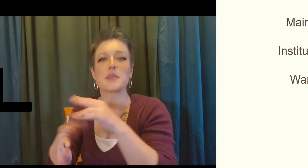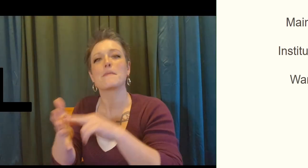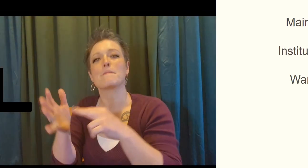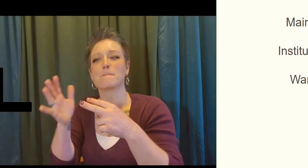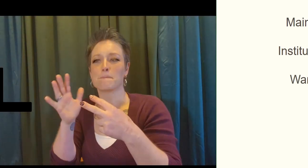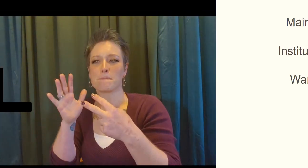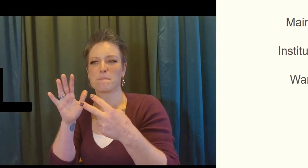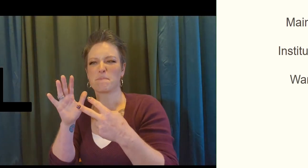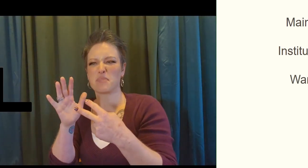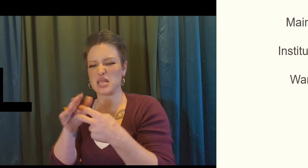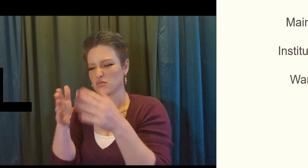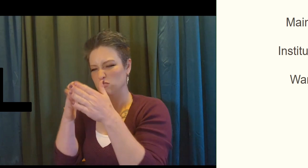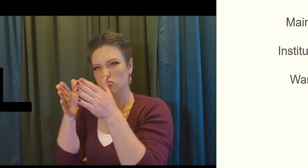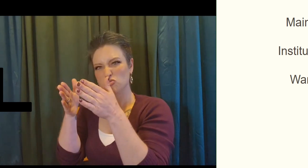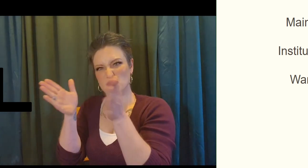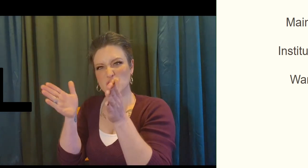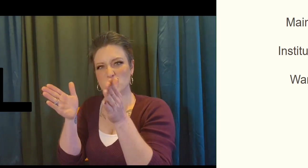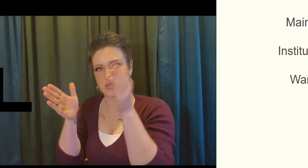Mainstream.